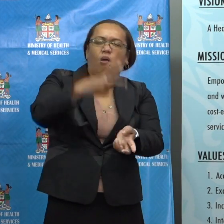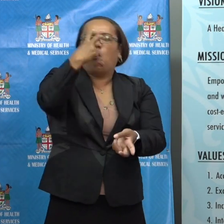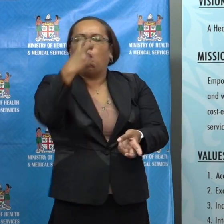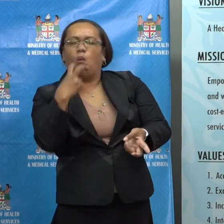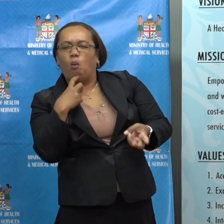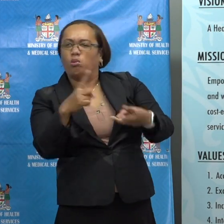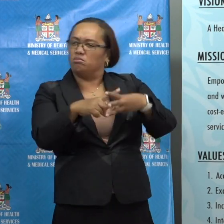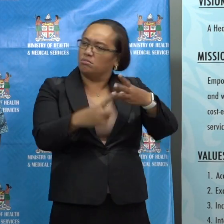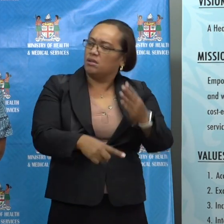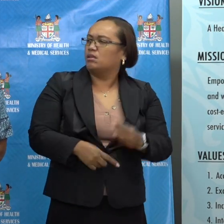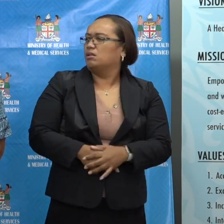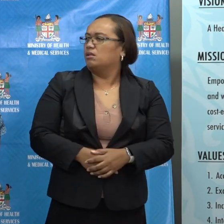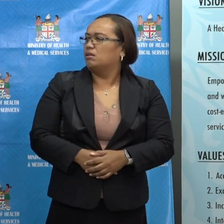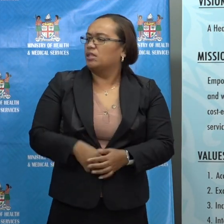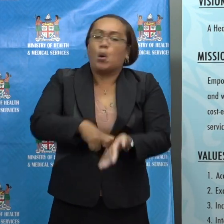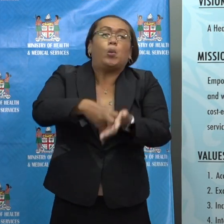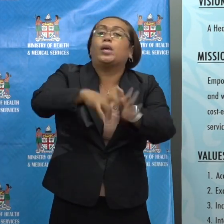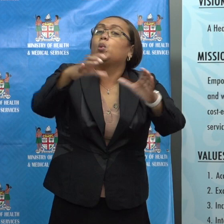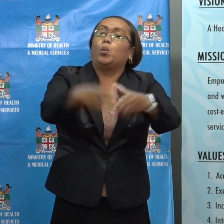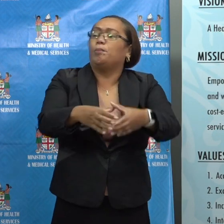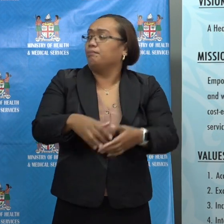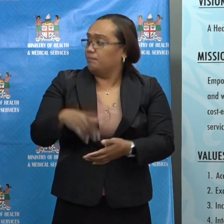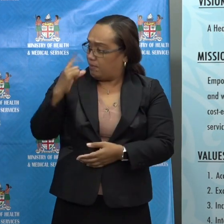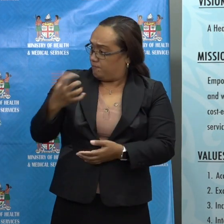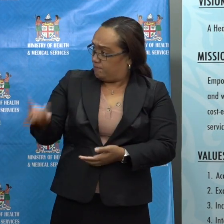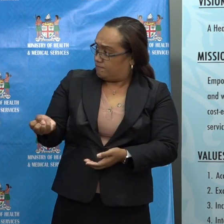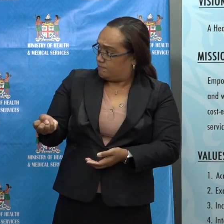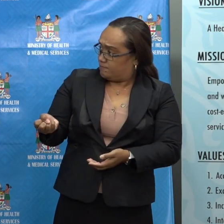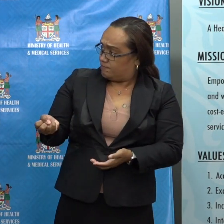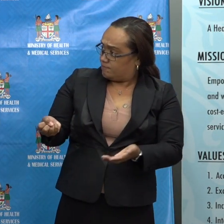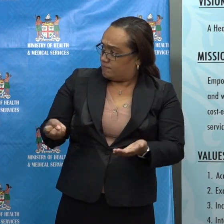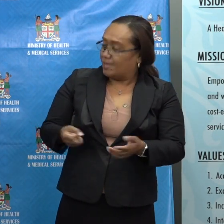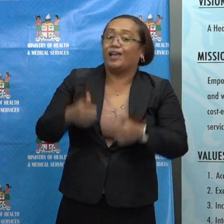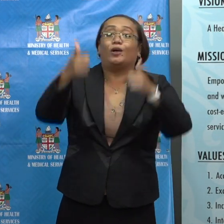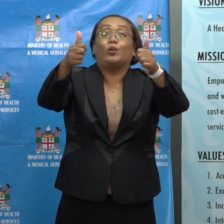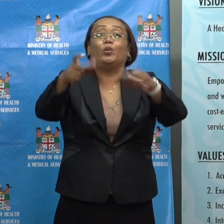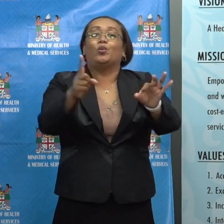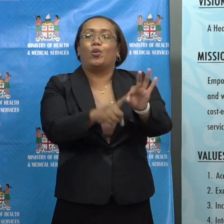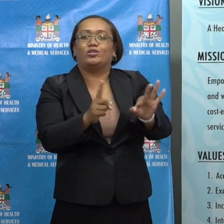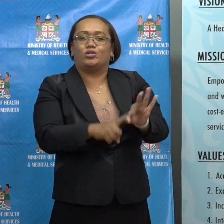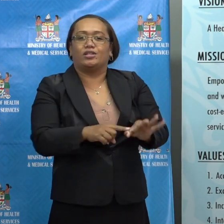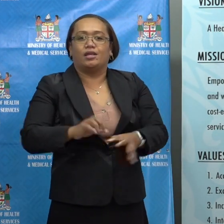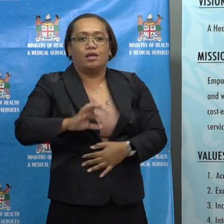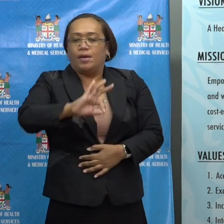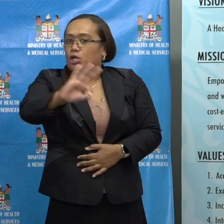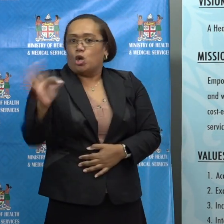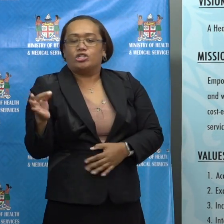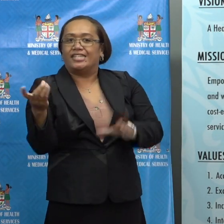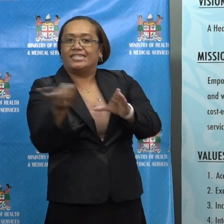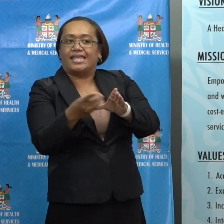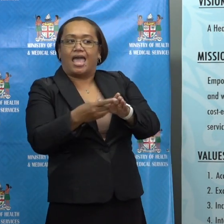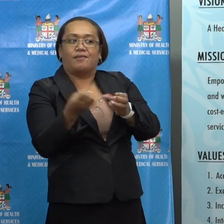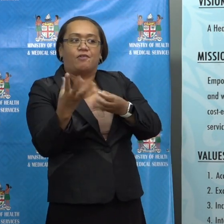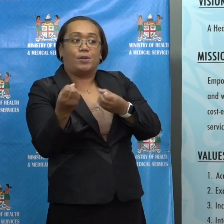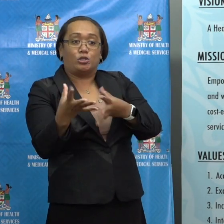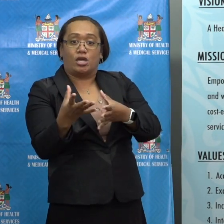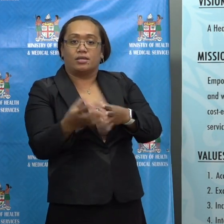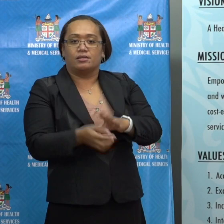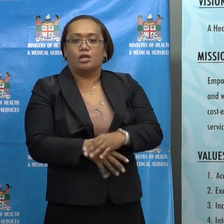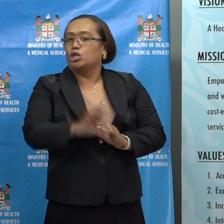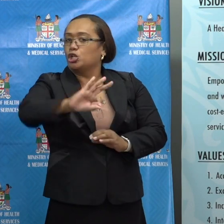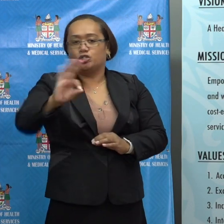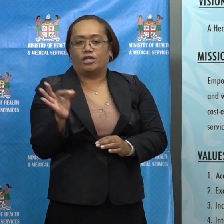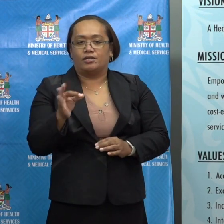rollout? Yes, that's a good question. I have not yet got that data, and it's part